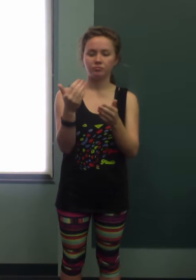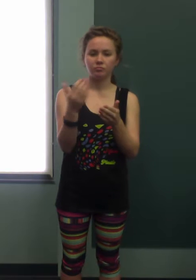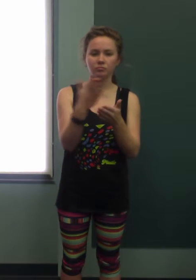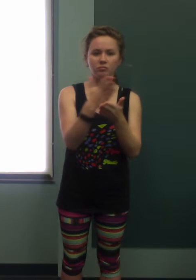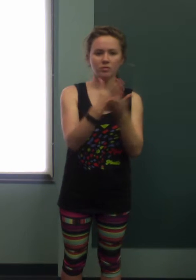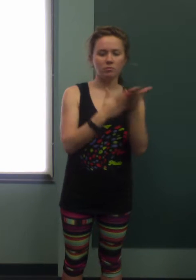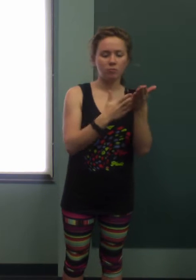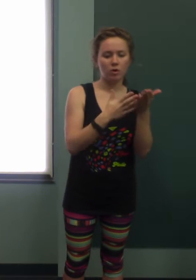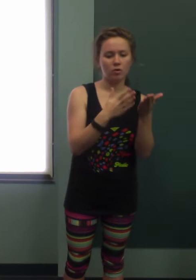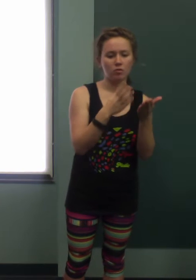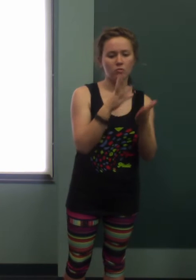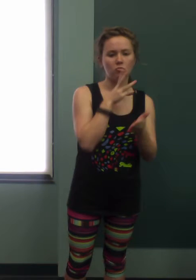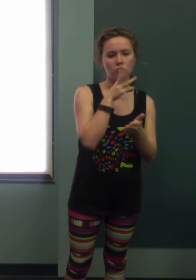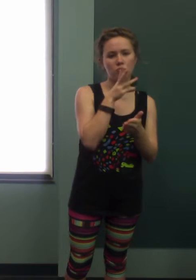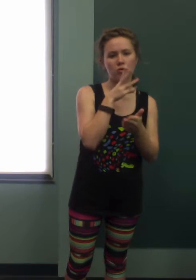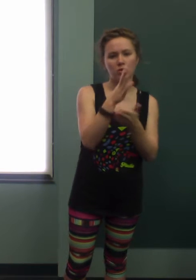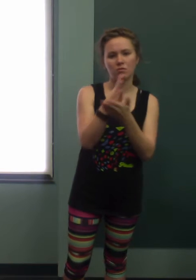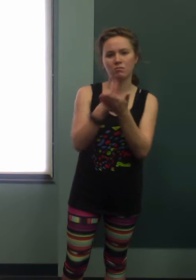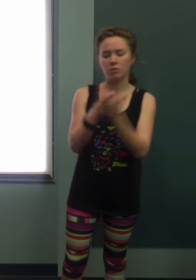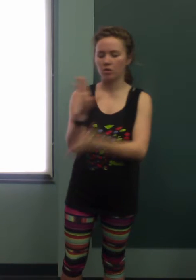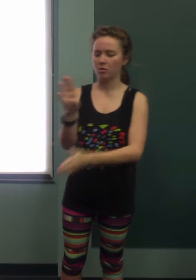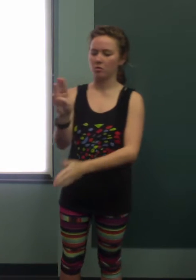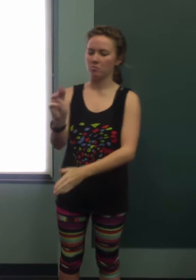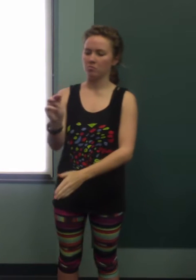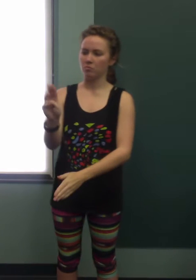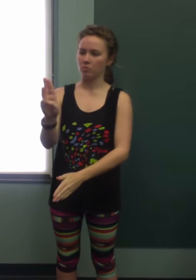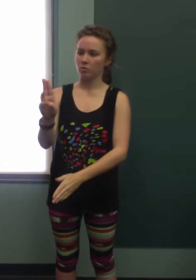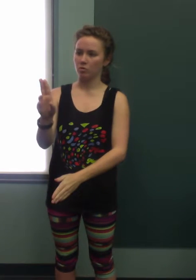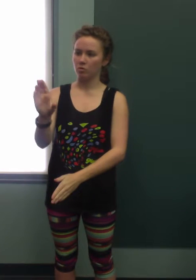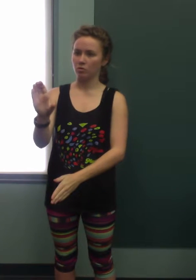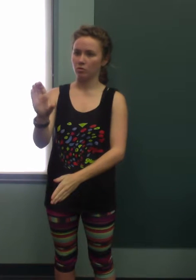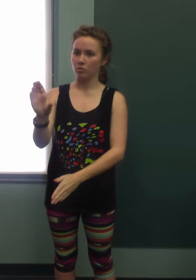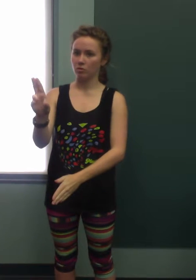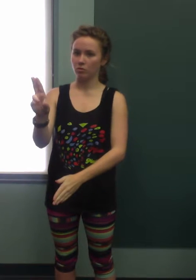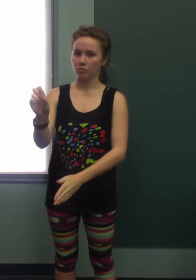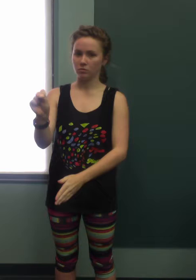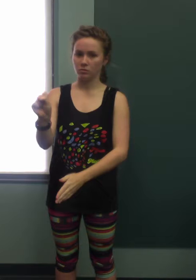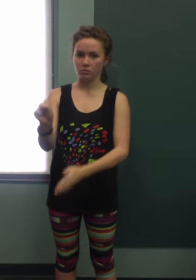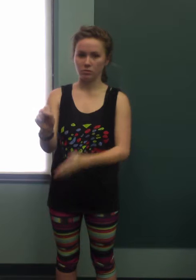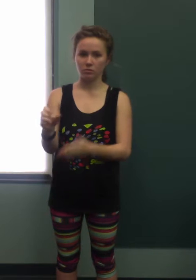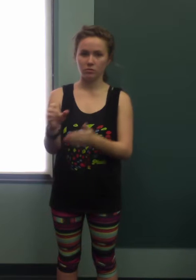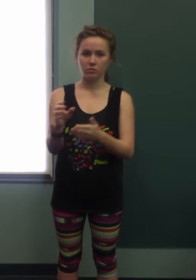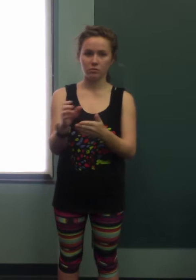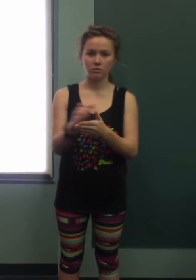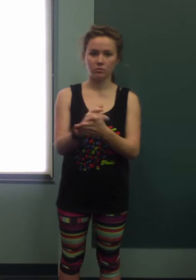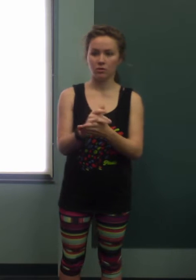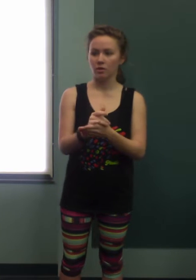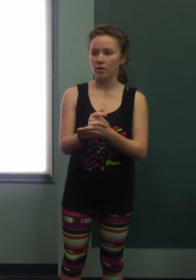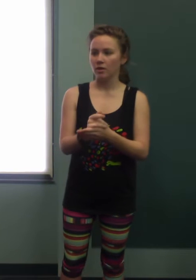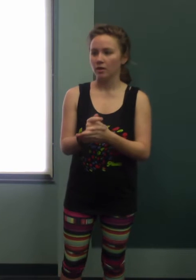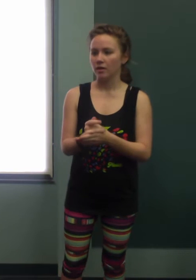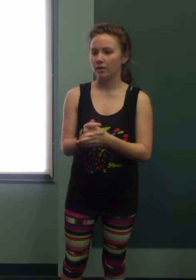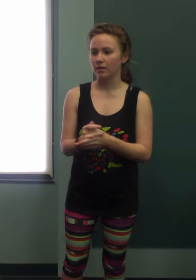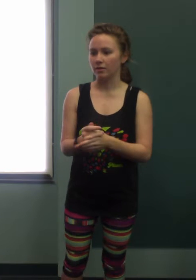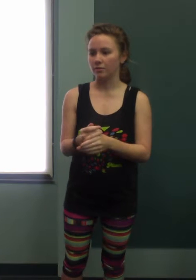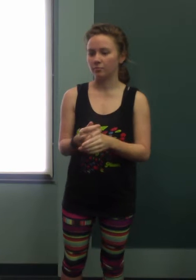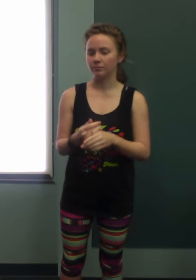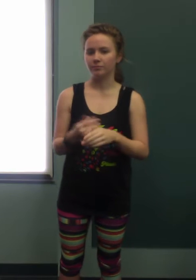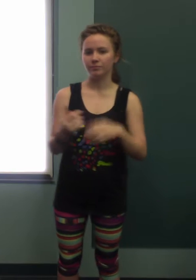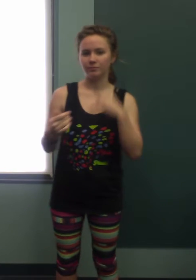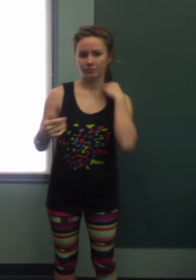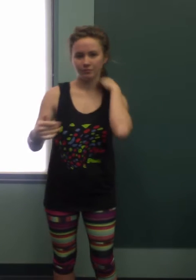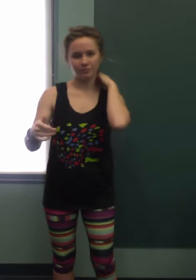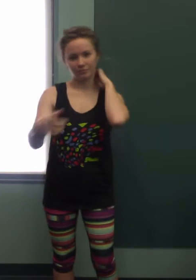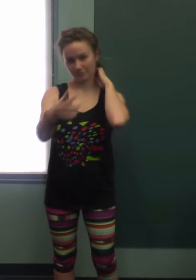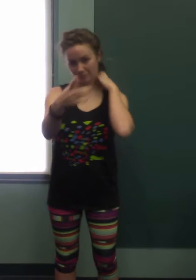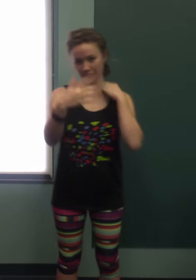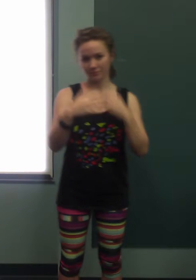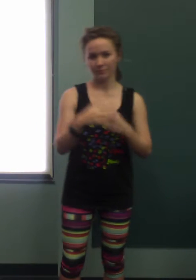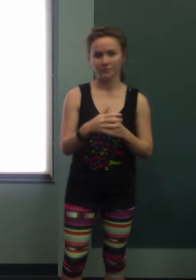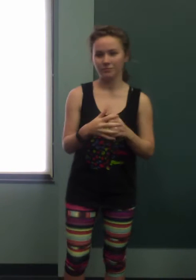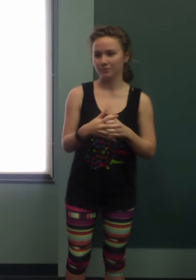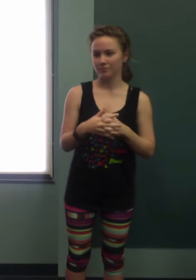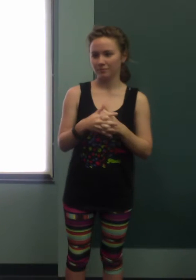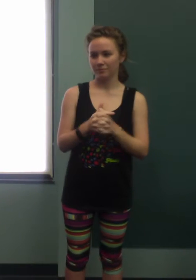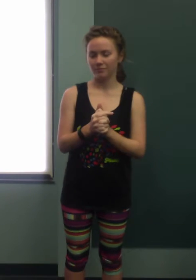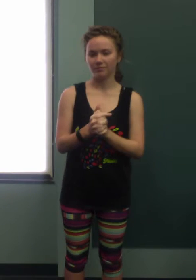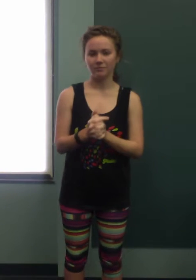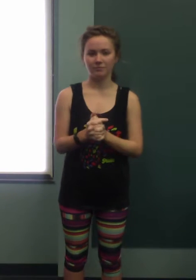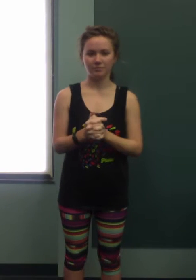mucus and then an enzyme called amylase. And amylase breaks down starch, amyl of starch, and so it's going to break down or